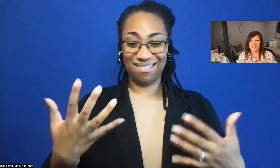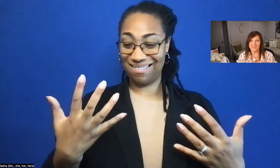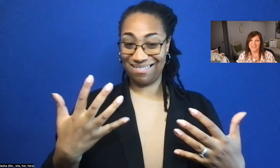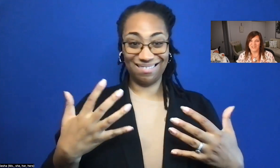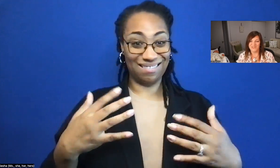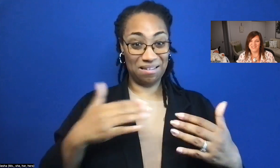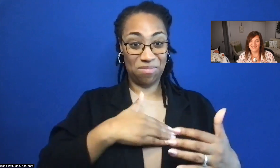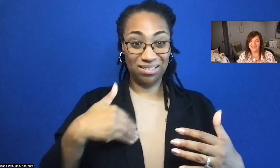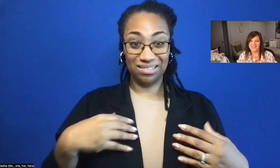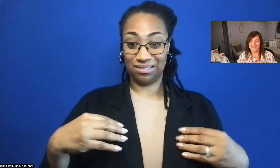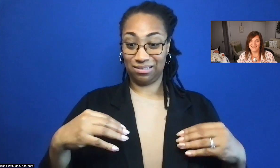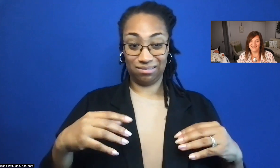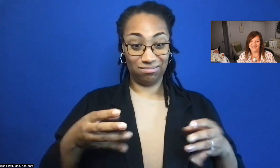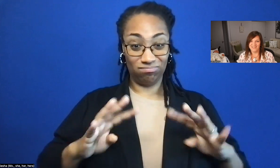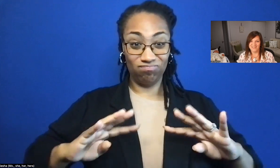very good news.